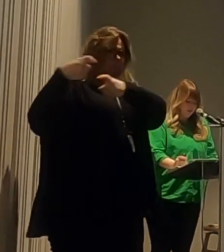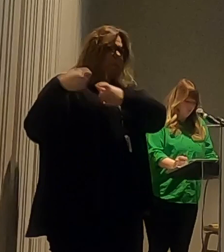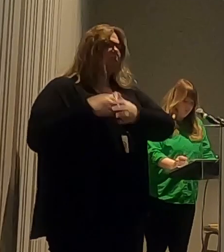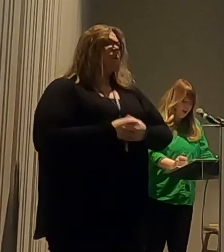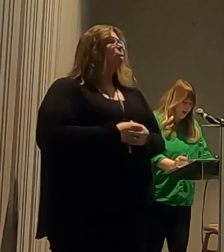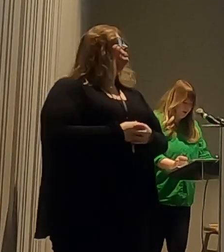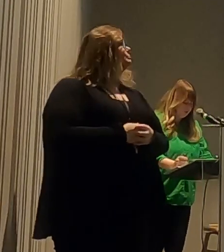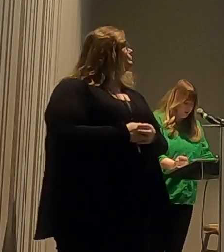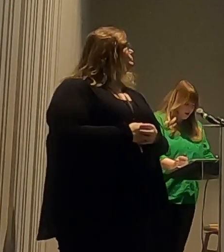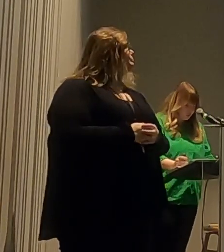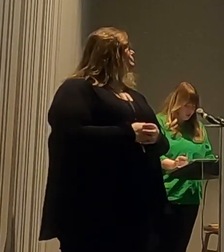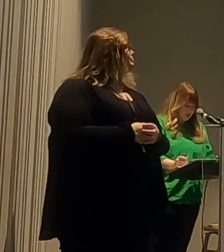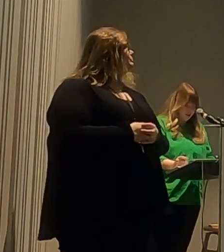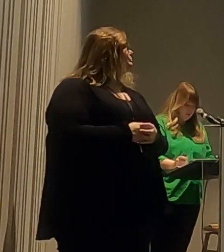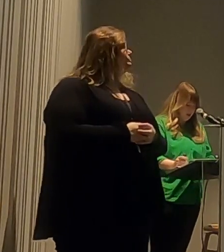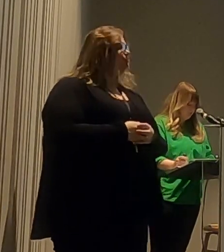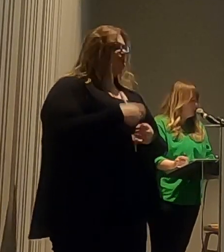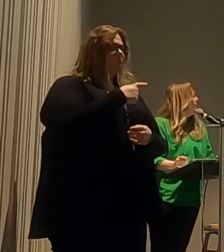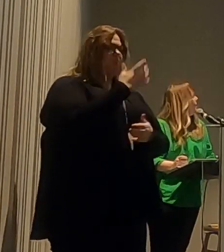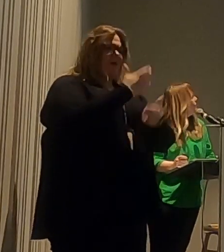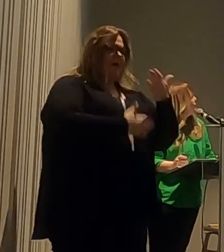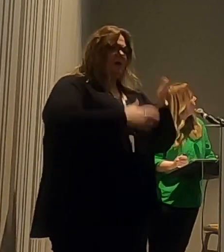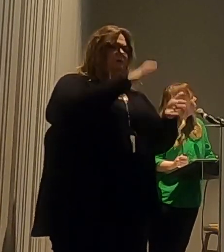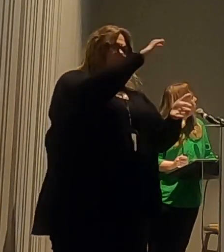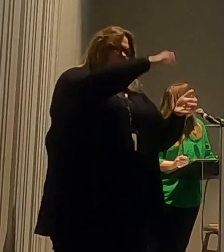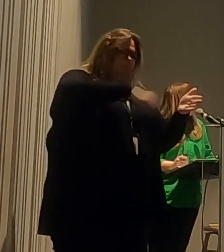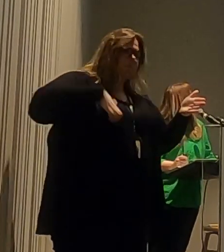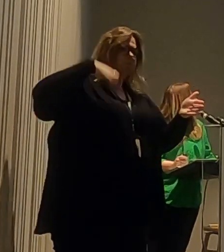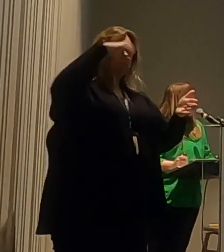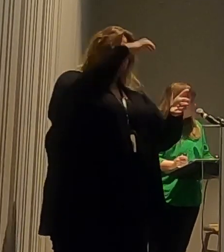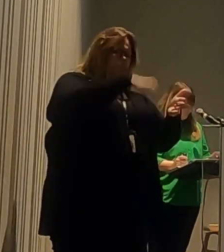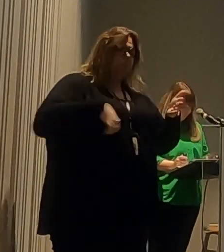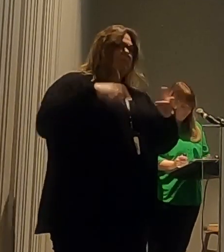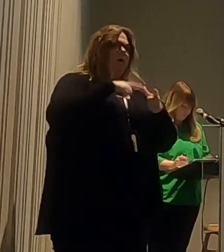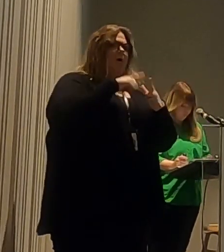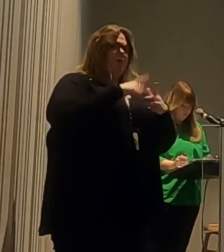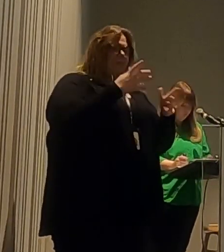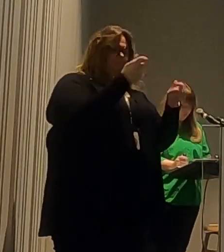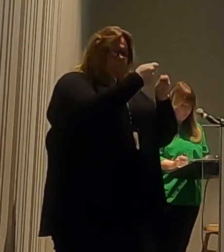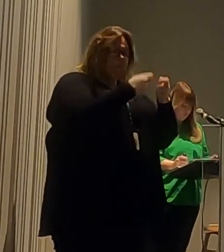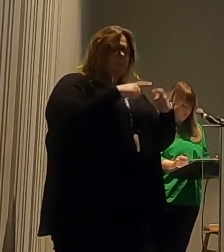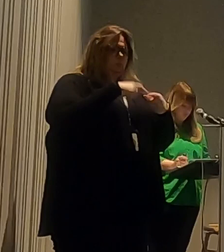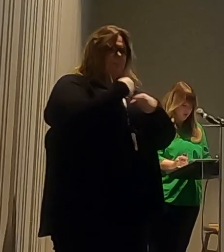Then the threads would be hand brushed and spun to become firm.